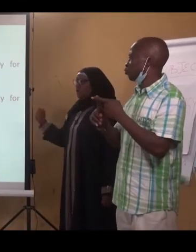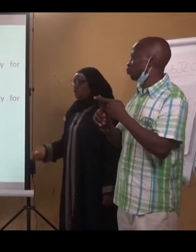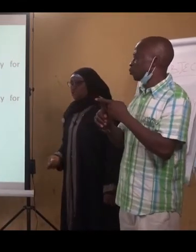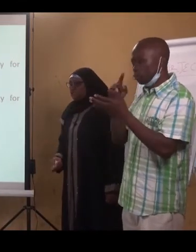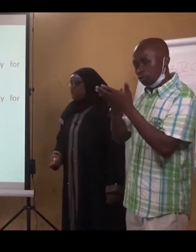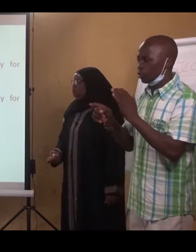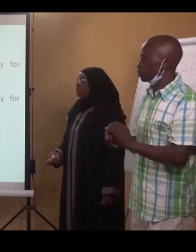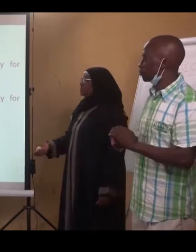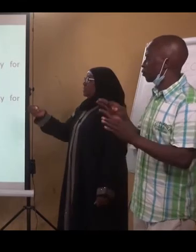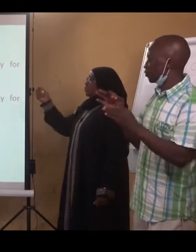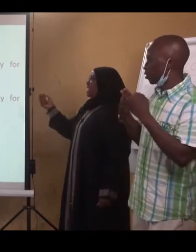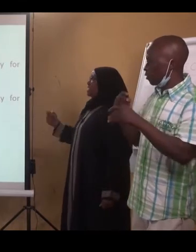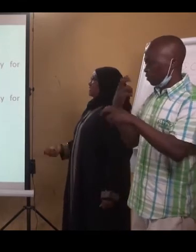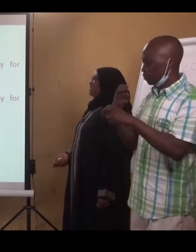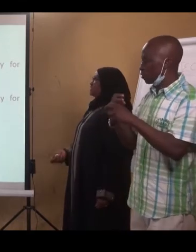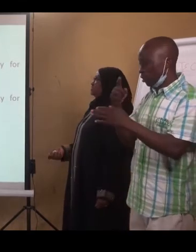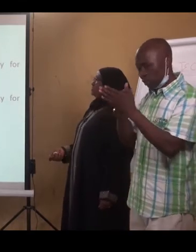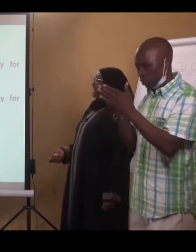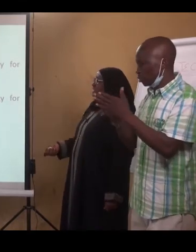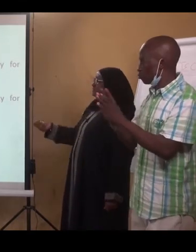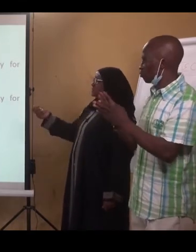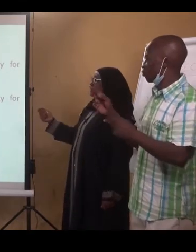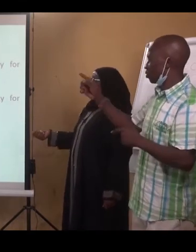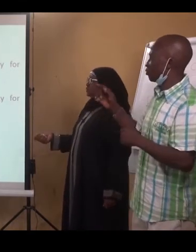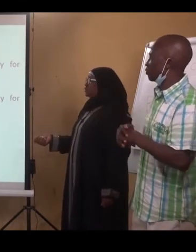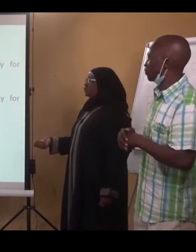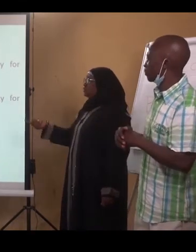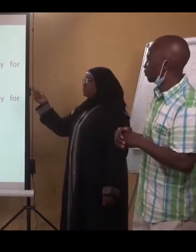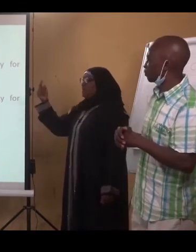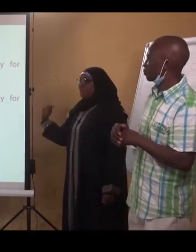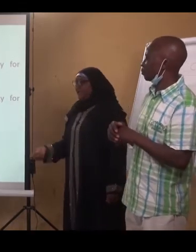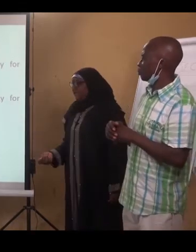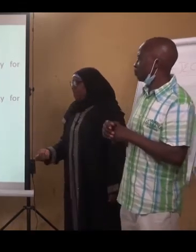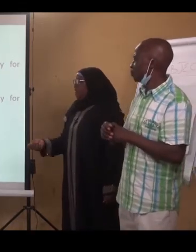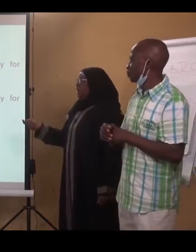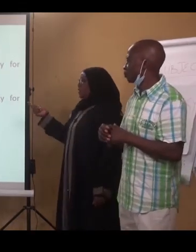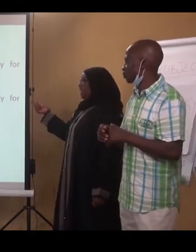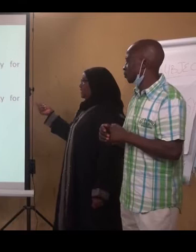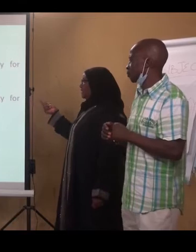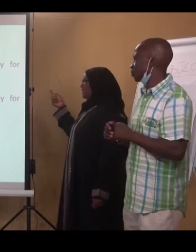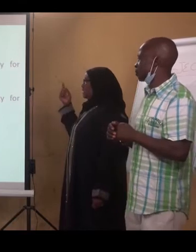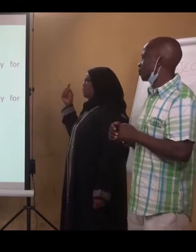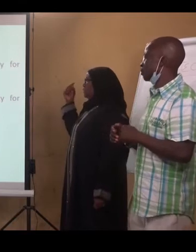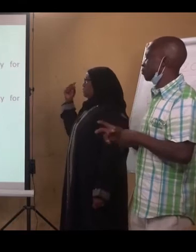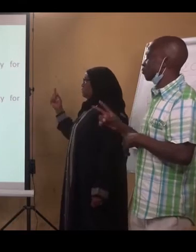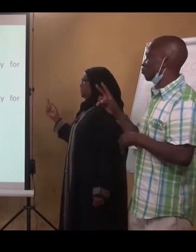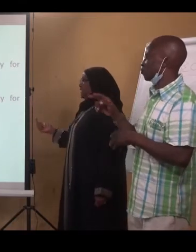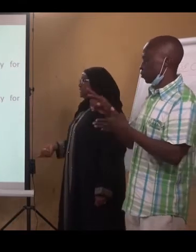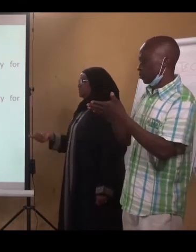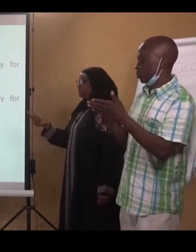can consult these books. We have Essentials of Biology for Senior Secondary School by Michael. And we have another book, Modern Biology for